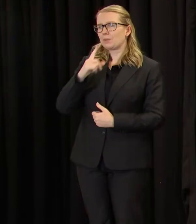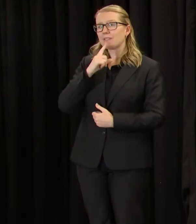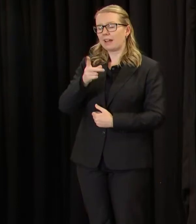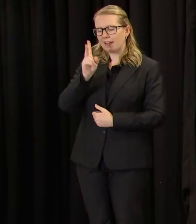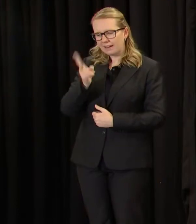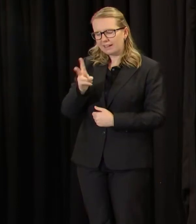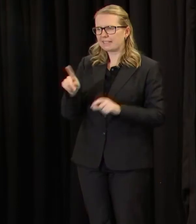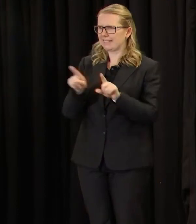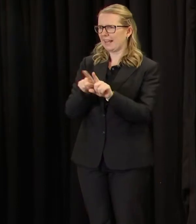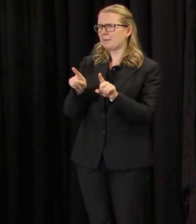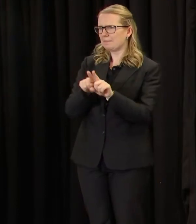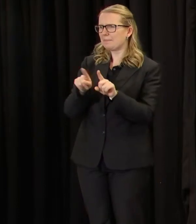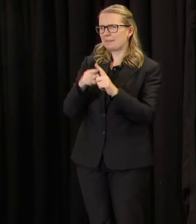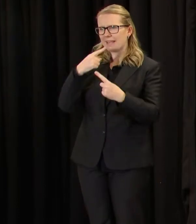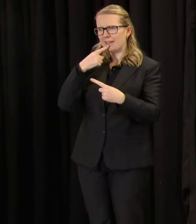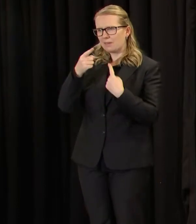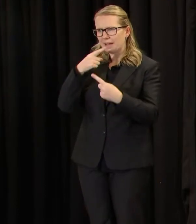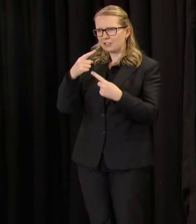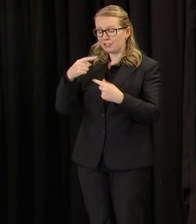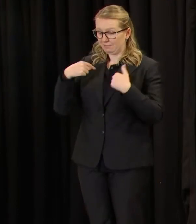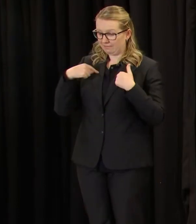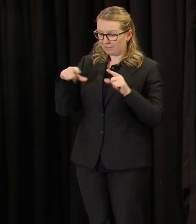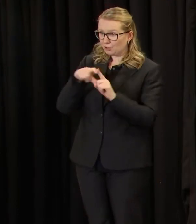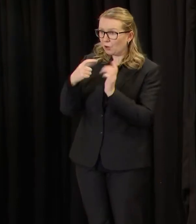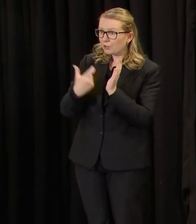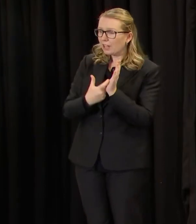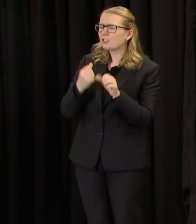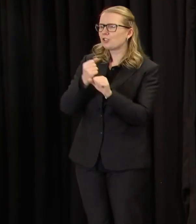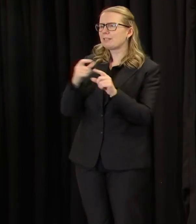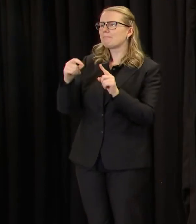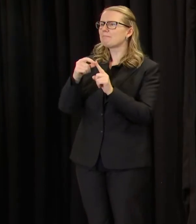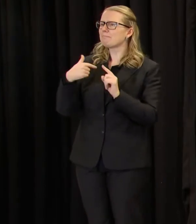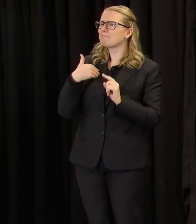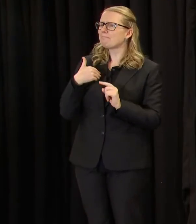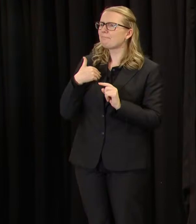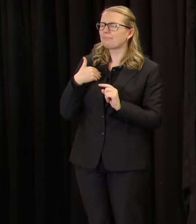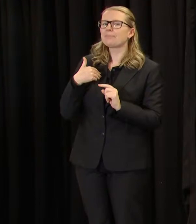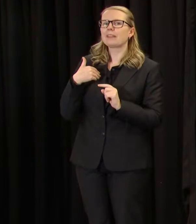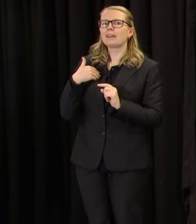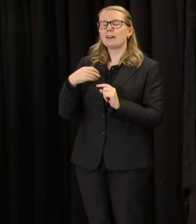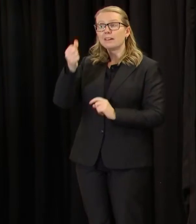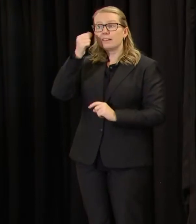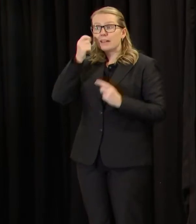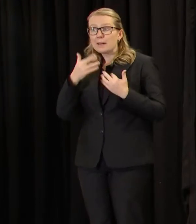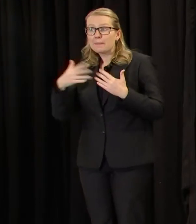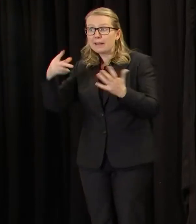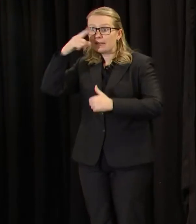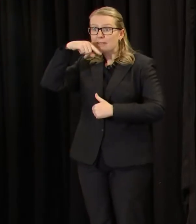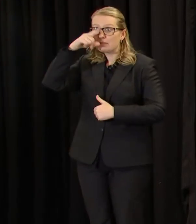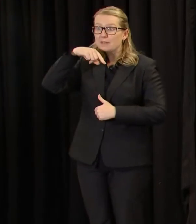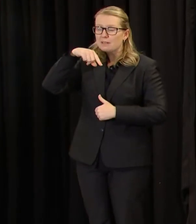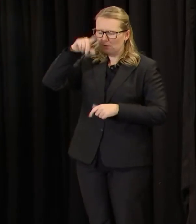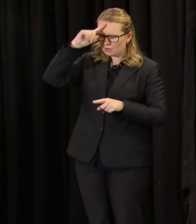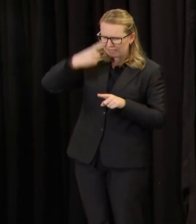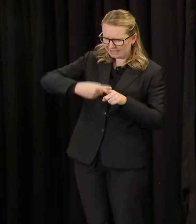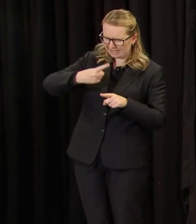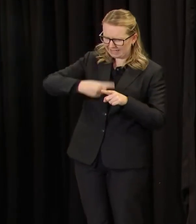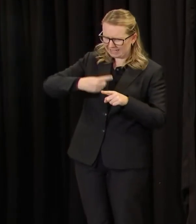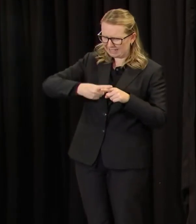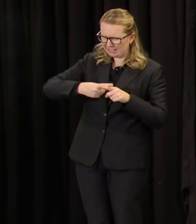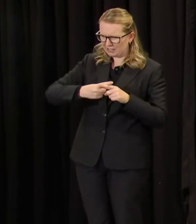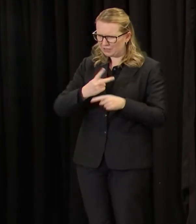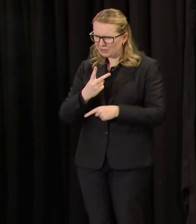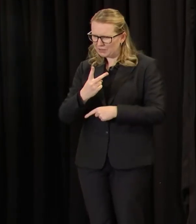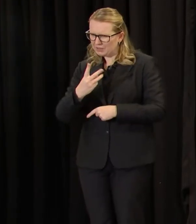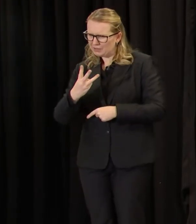messages, especially as a GP. We continue to see people presenting late for testing, sitting on symptoms for